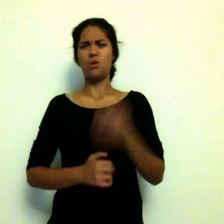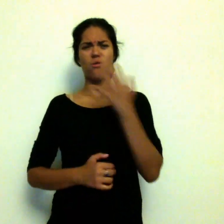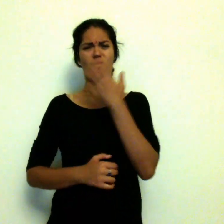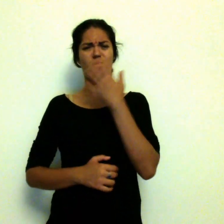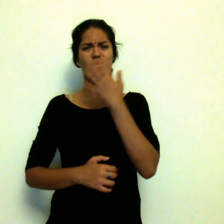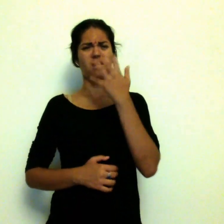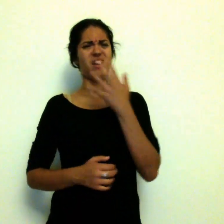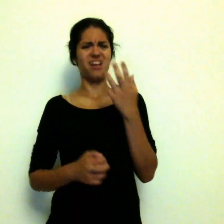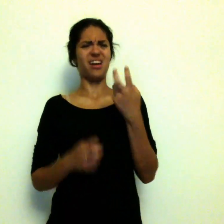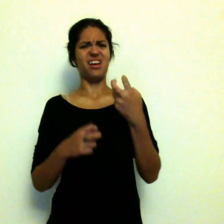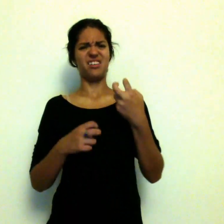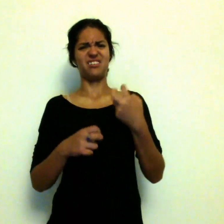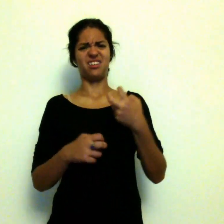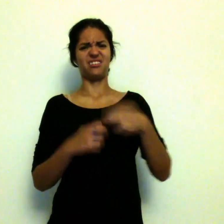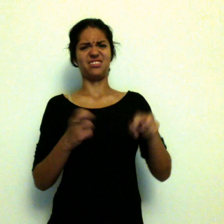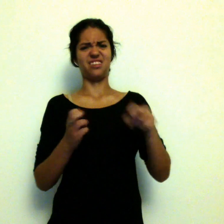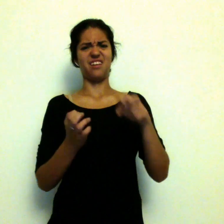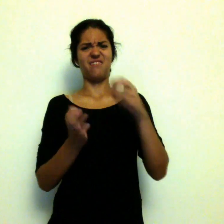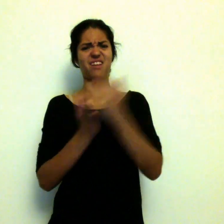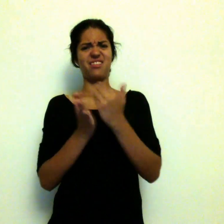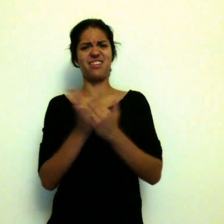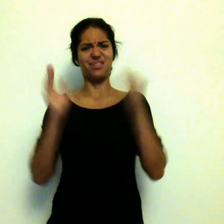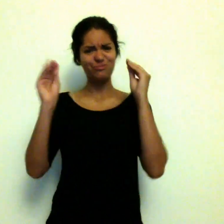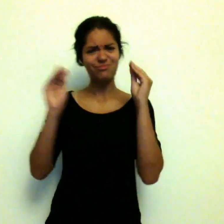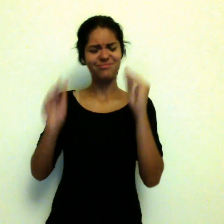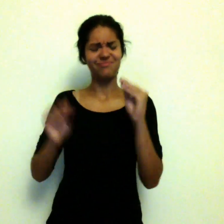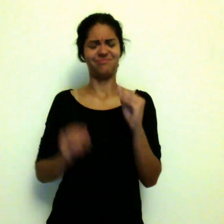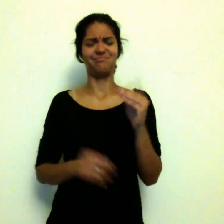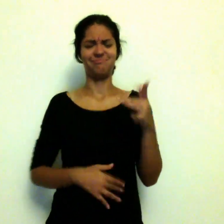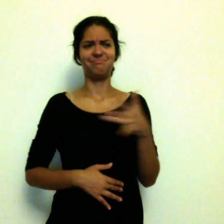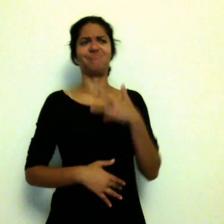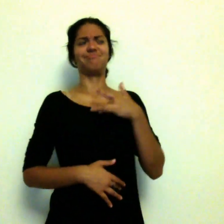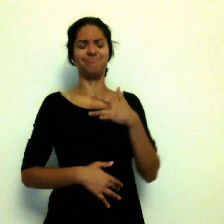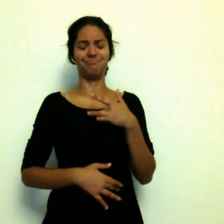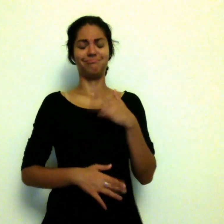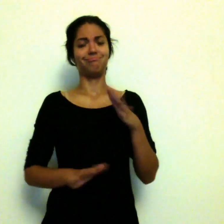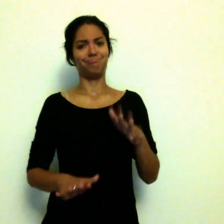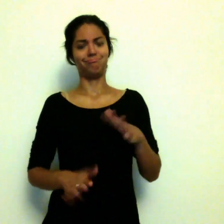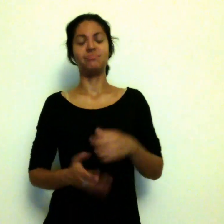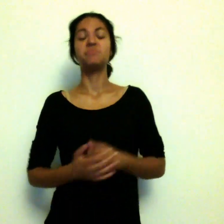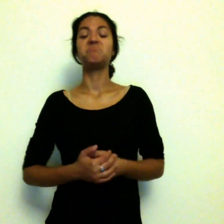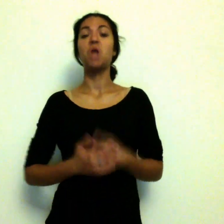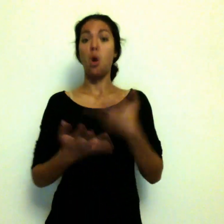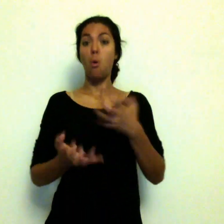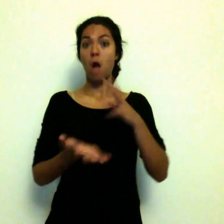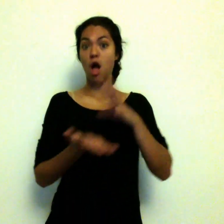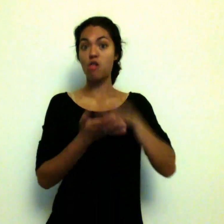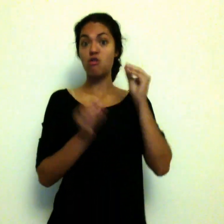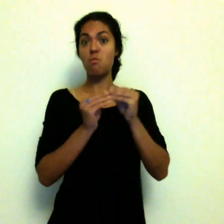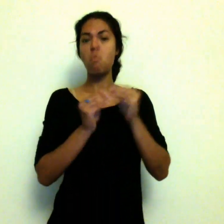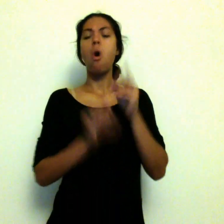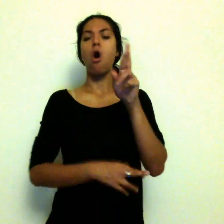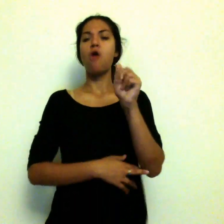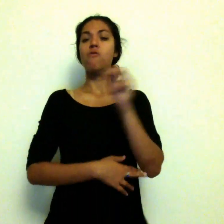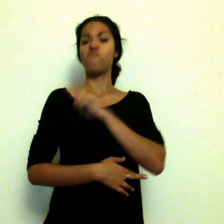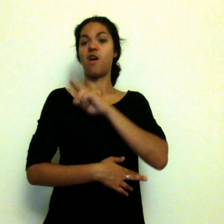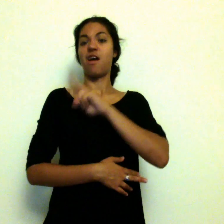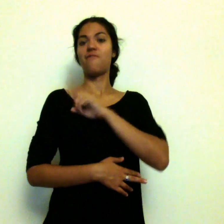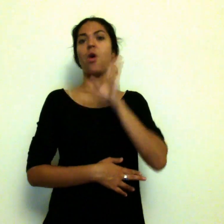children to emulate? Stay with us. Ravi will be right back with Just a Thought. If you'd like to purchase a copy of today's message in its